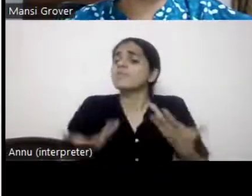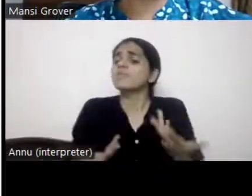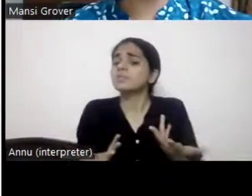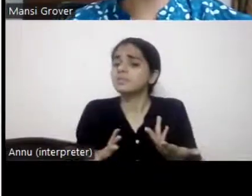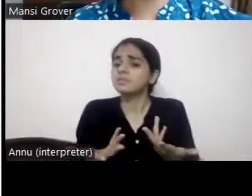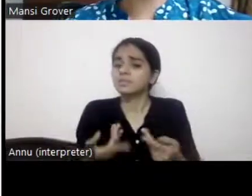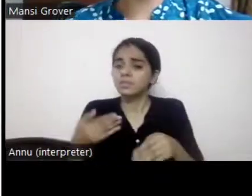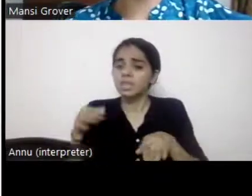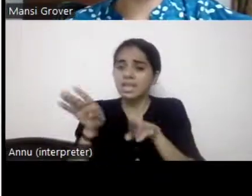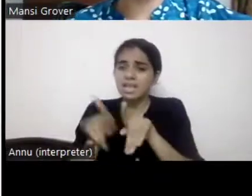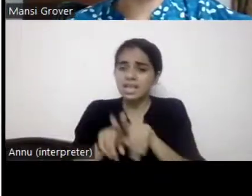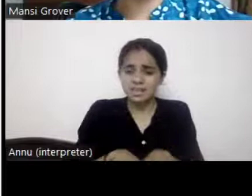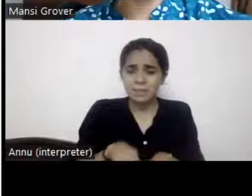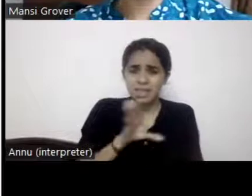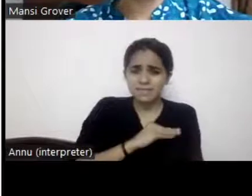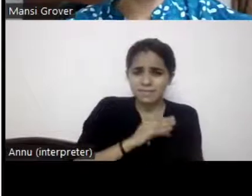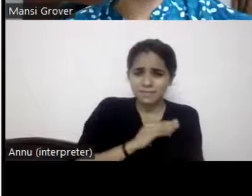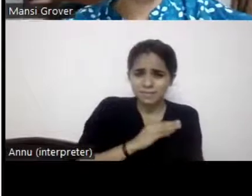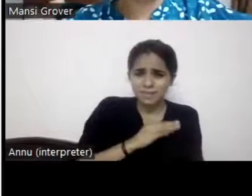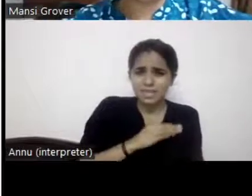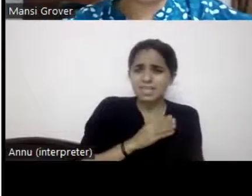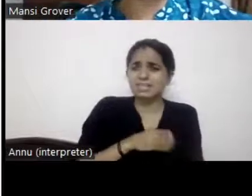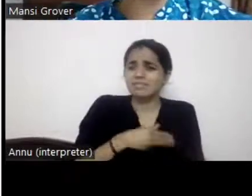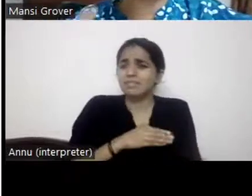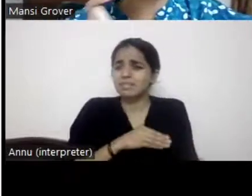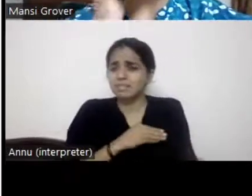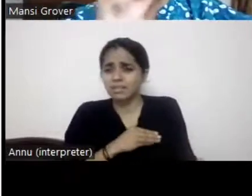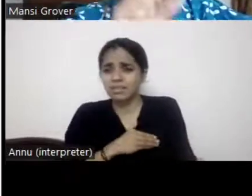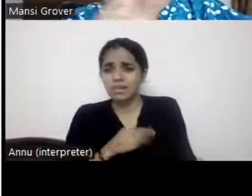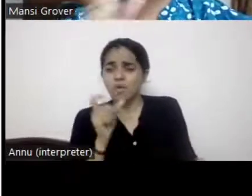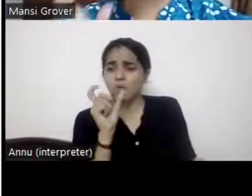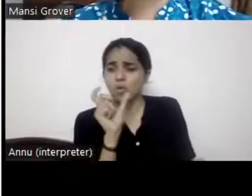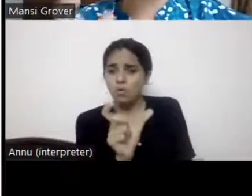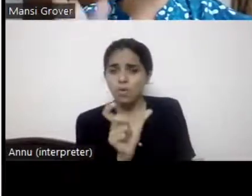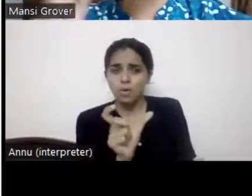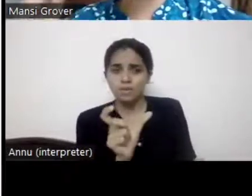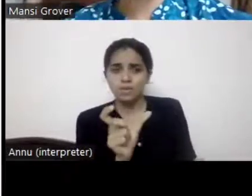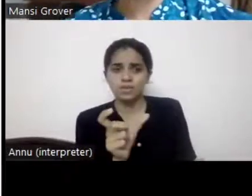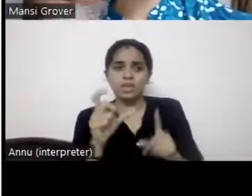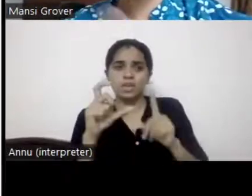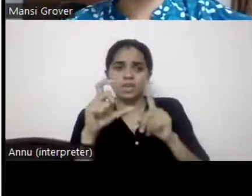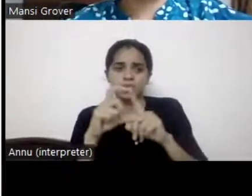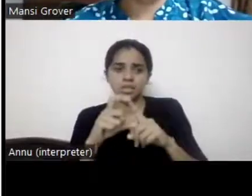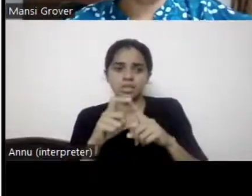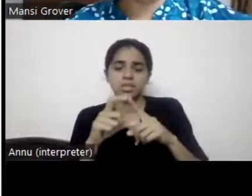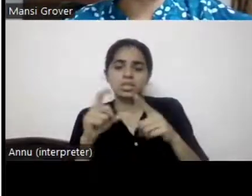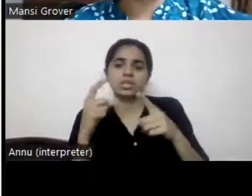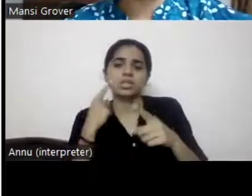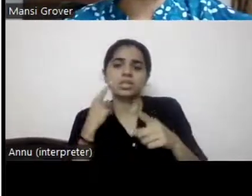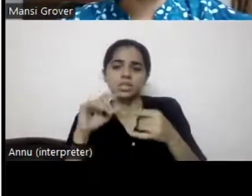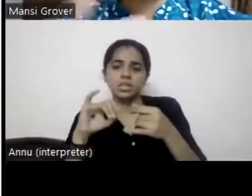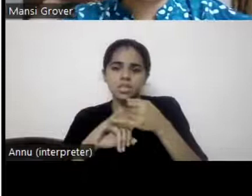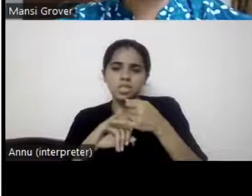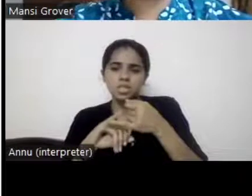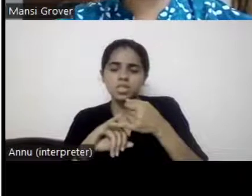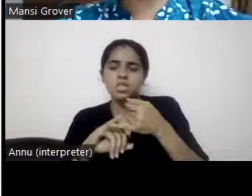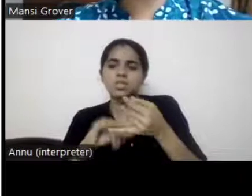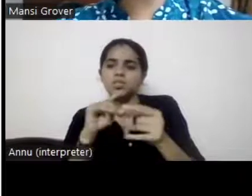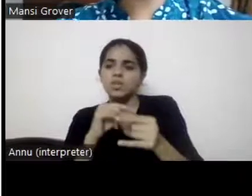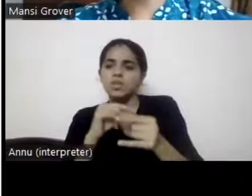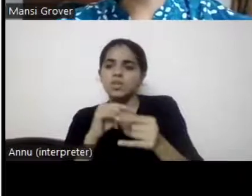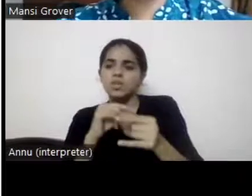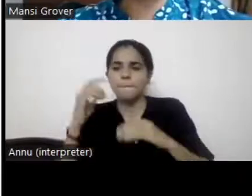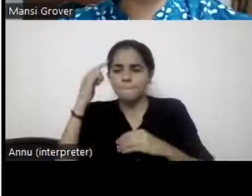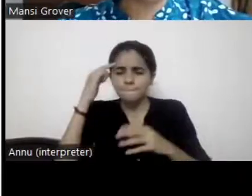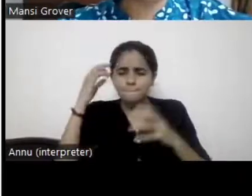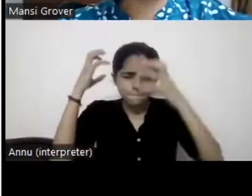this feeling of inferiority complex. So she uses the word dysconscious autism. So that one can